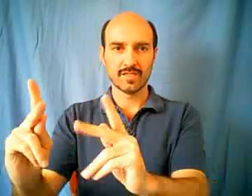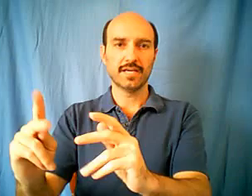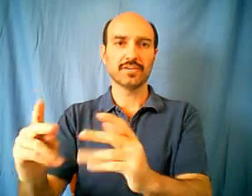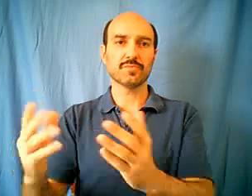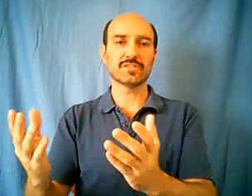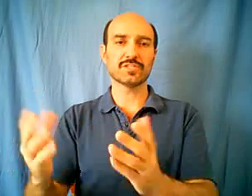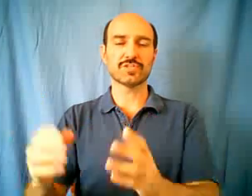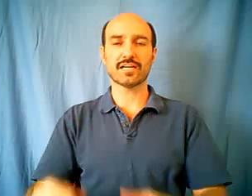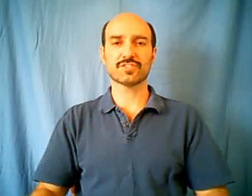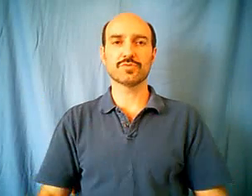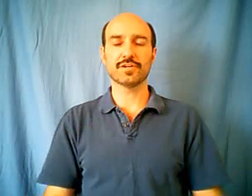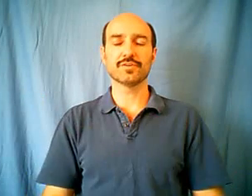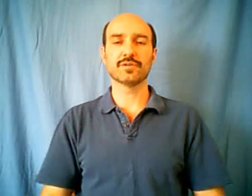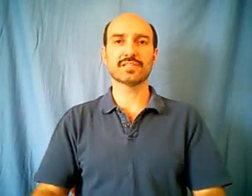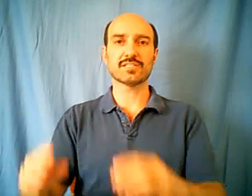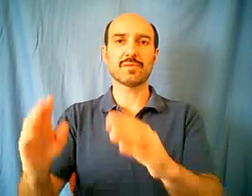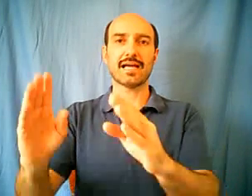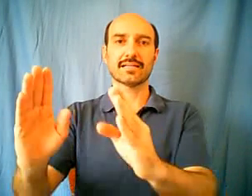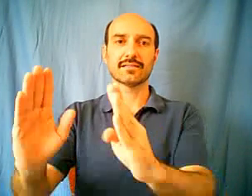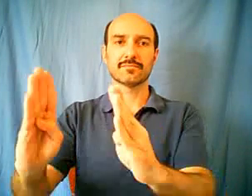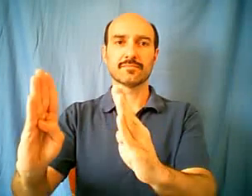And it depends which direction you want to do it in, but that's back.